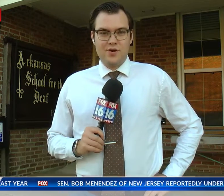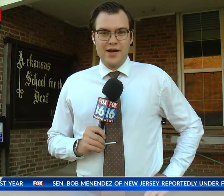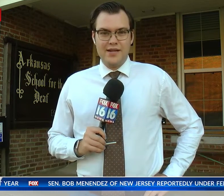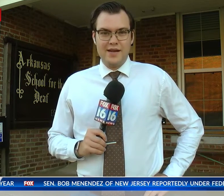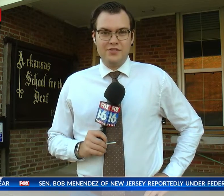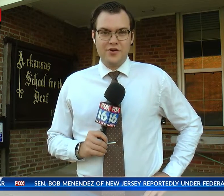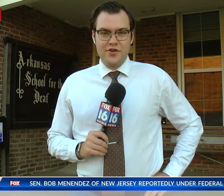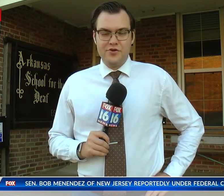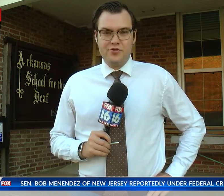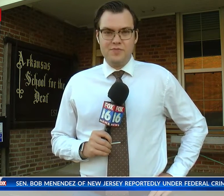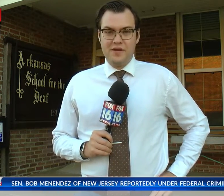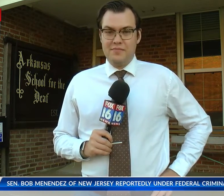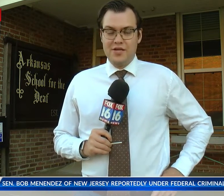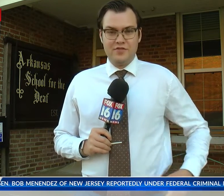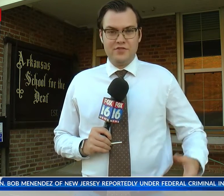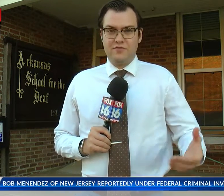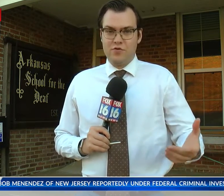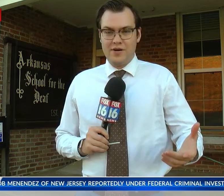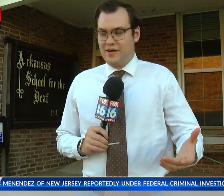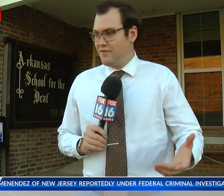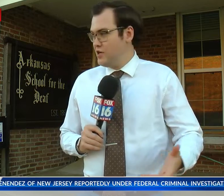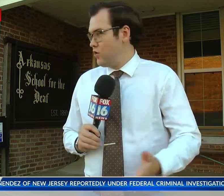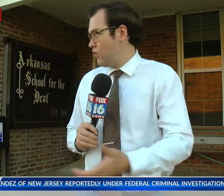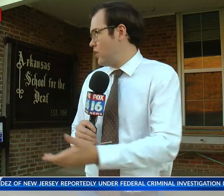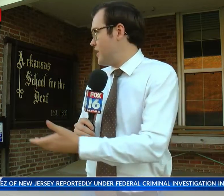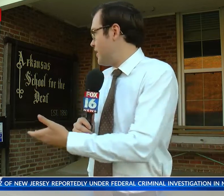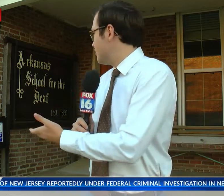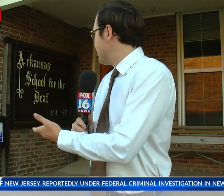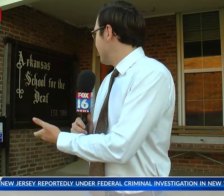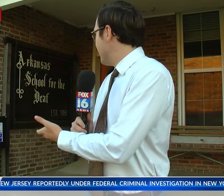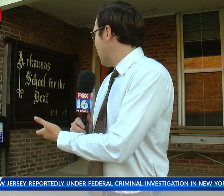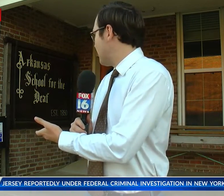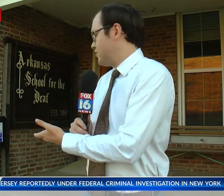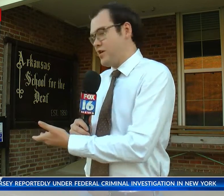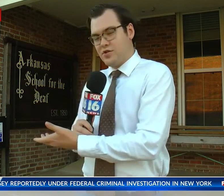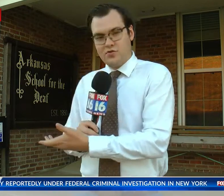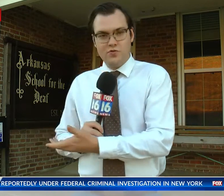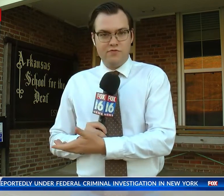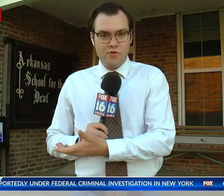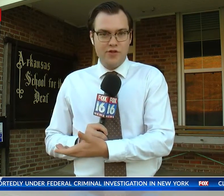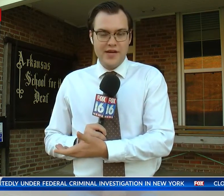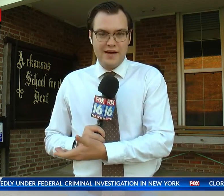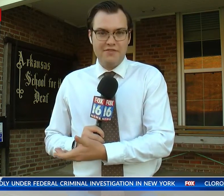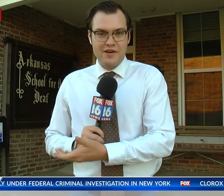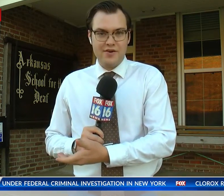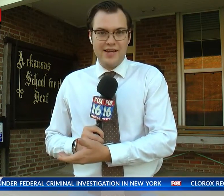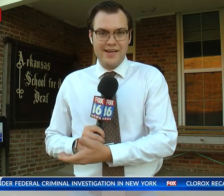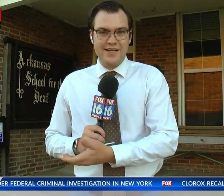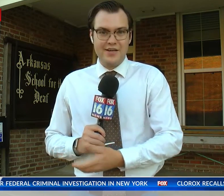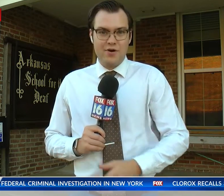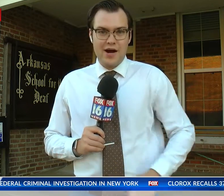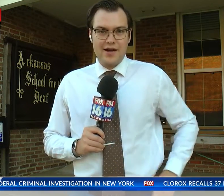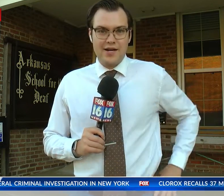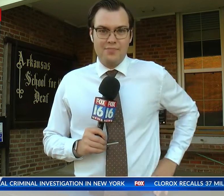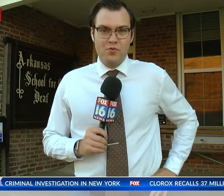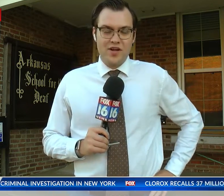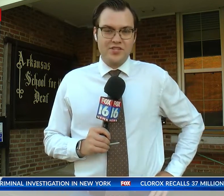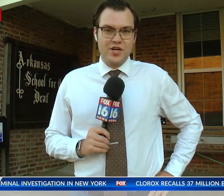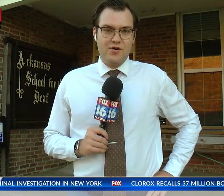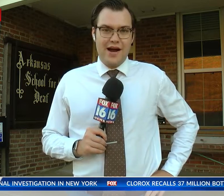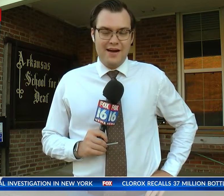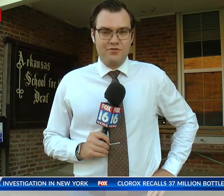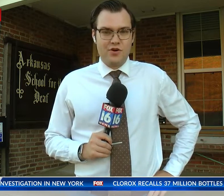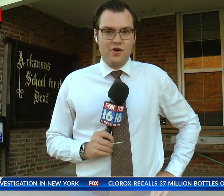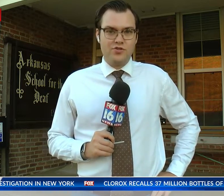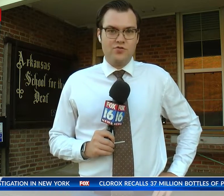That's right, Kevin. Tony Hughes spent much of his formative early years here at the Arkansas School for the Deaf here in Little Rock. And a couple of